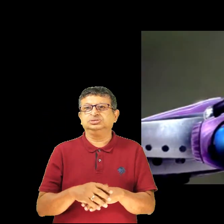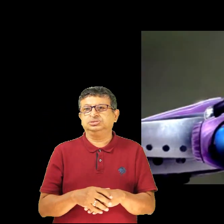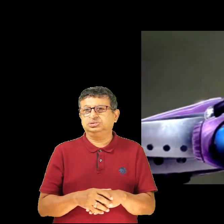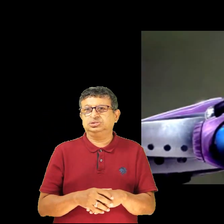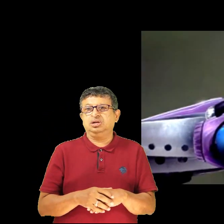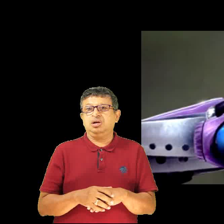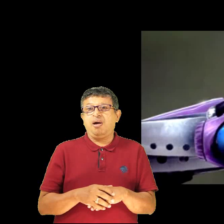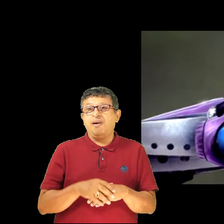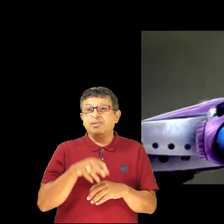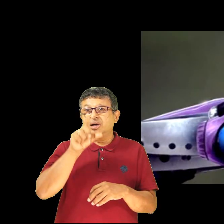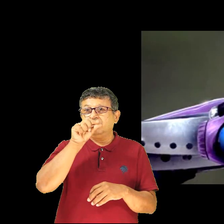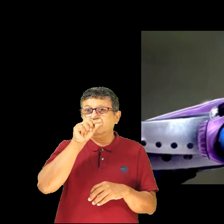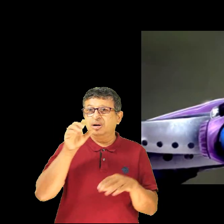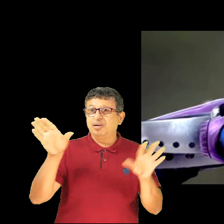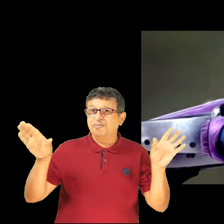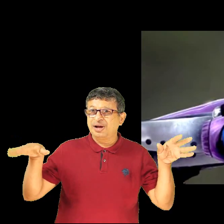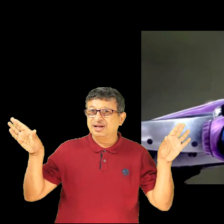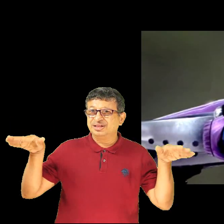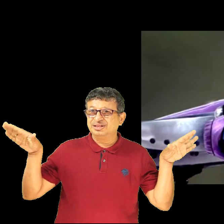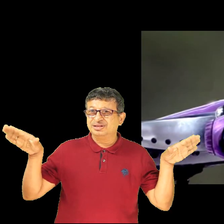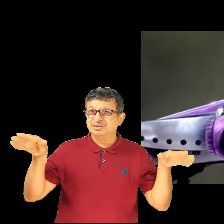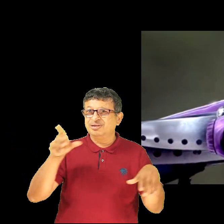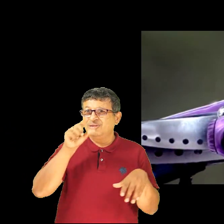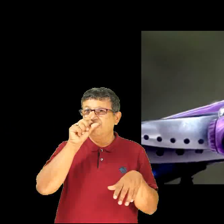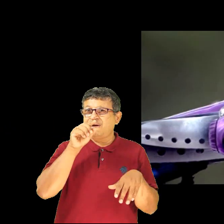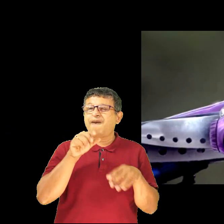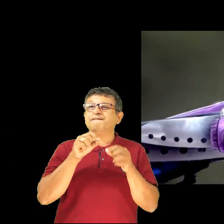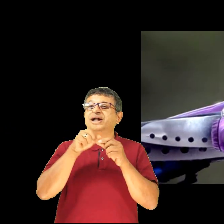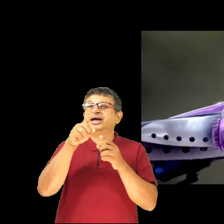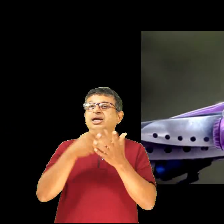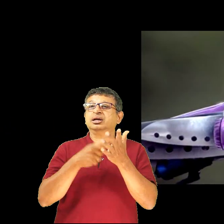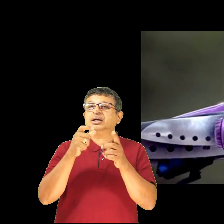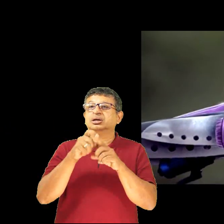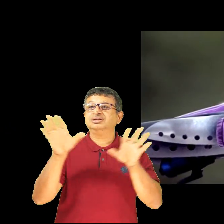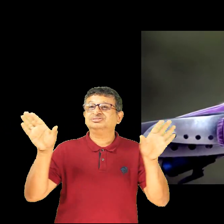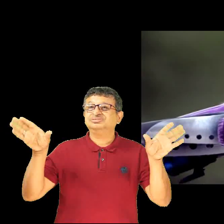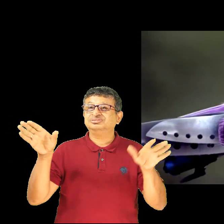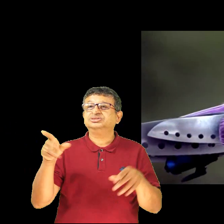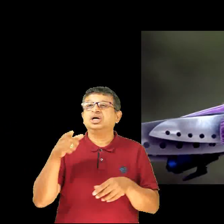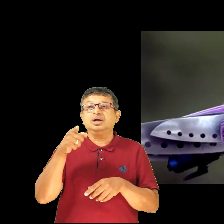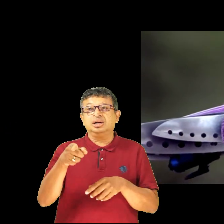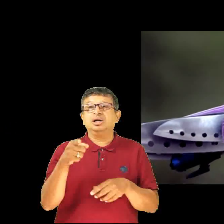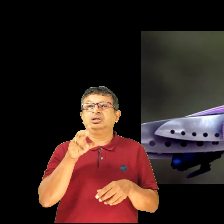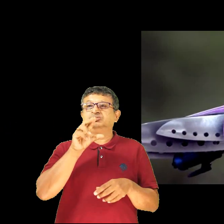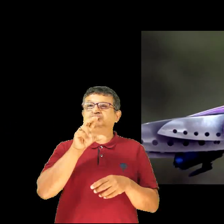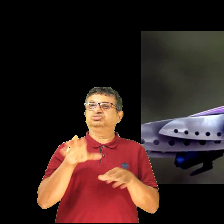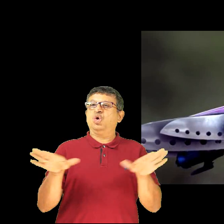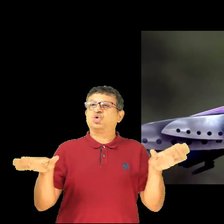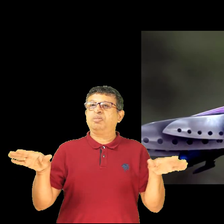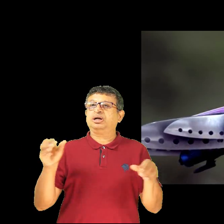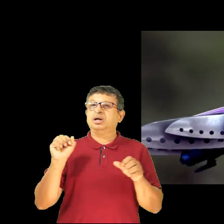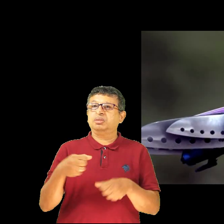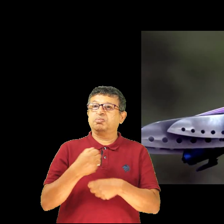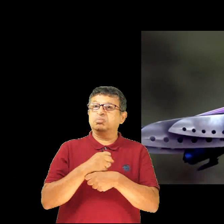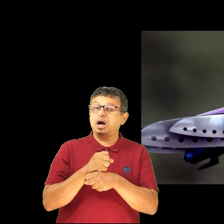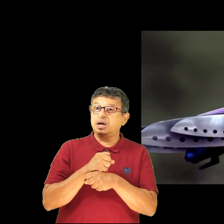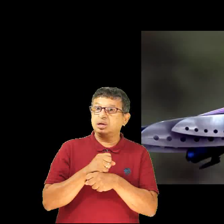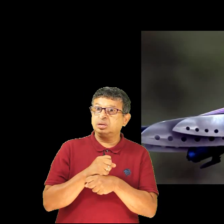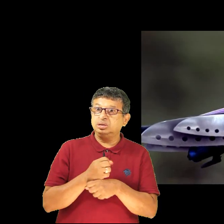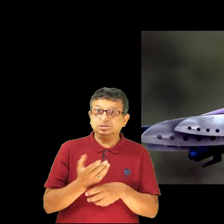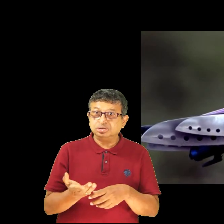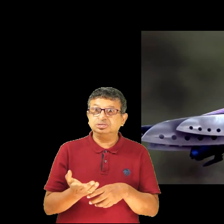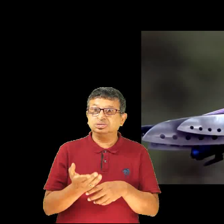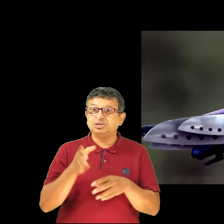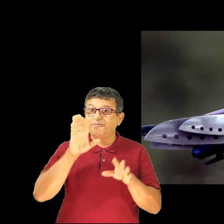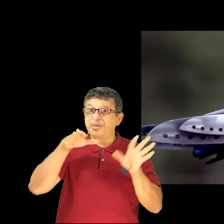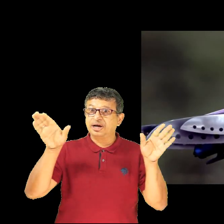Today's picture is one of a fascinating bird robot, a very colorful and elegant robotic willy wagtail. Its captivating metallic colors and sharp